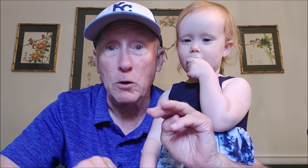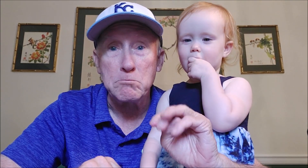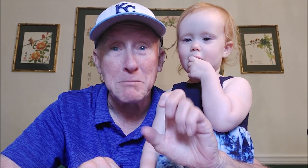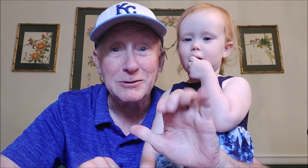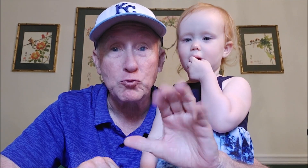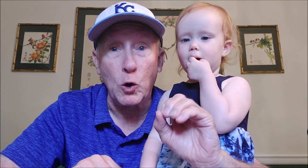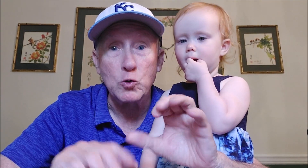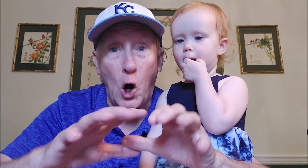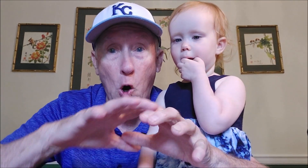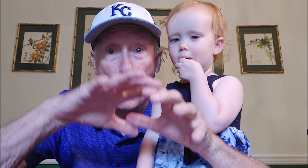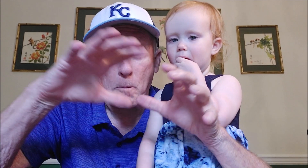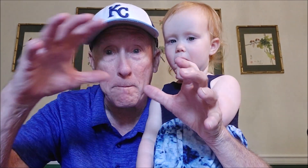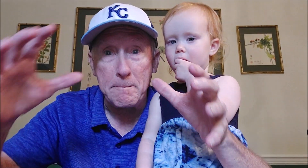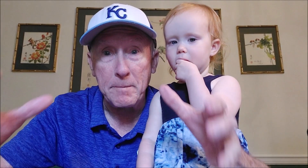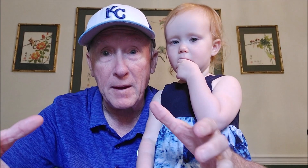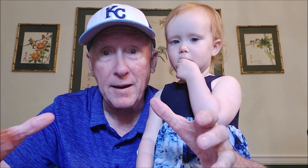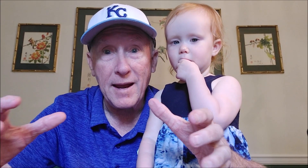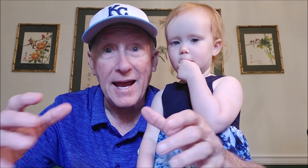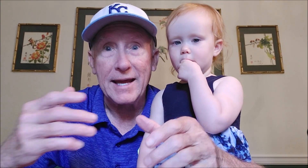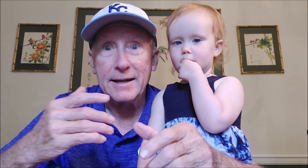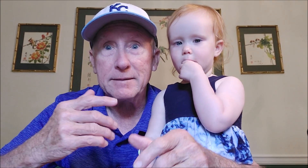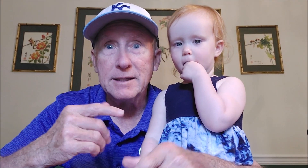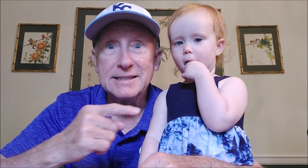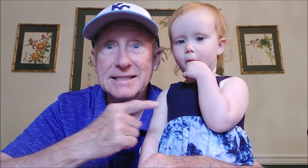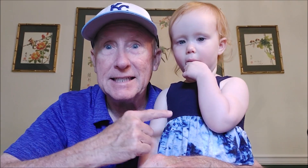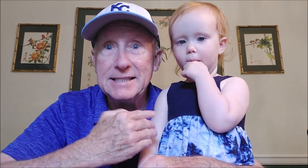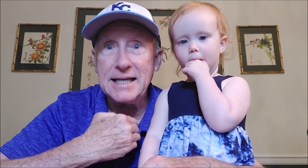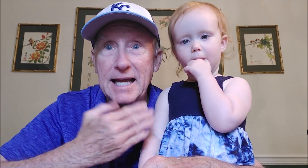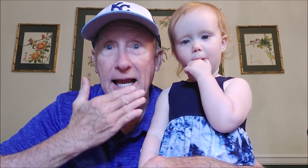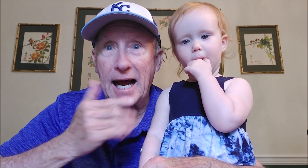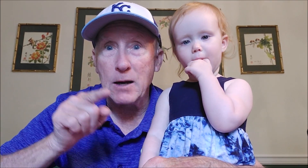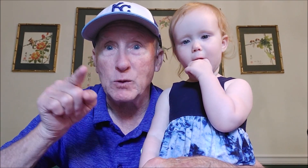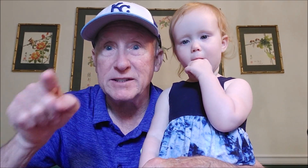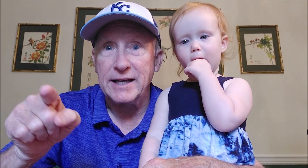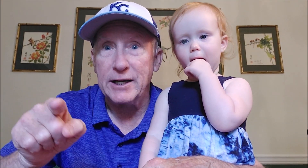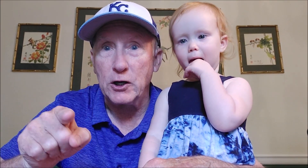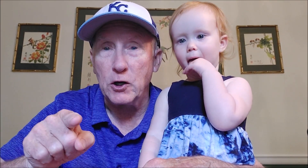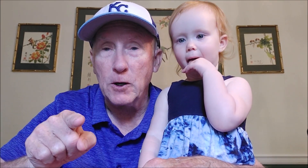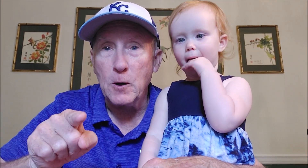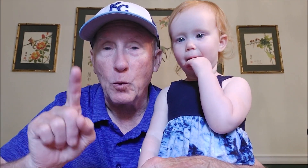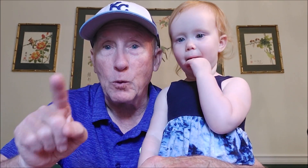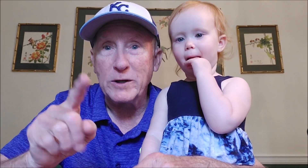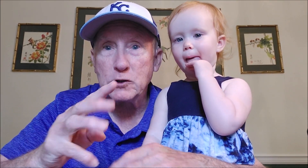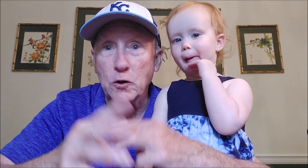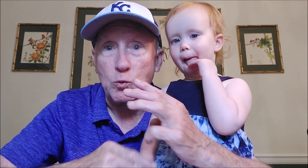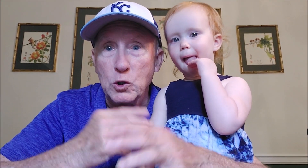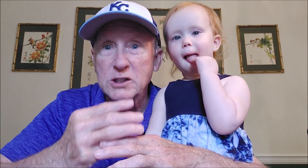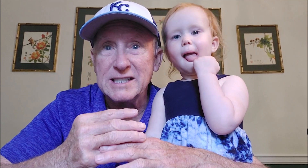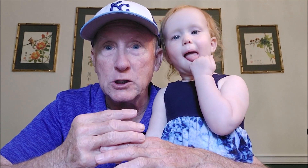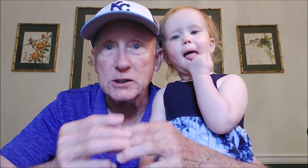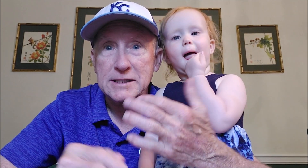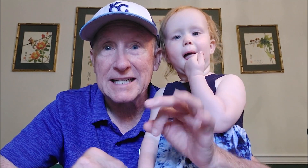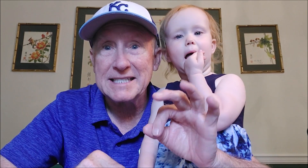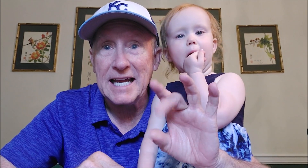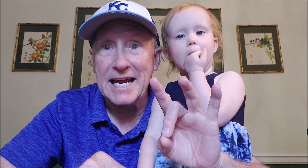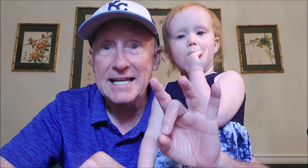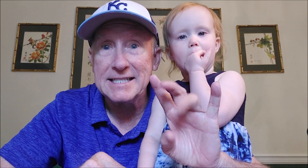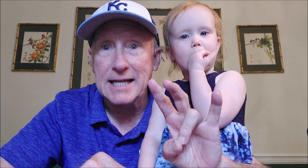called Metro Dome. And CC and I were there. We went to the World Series in